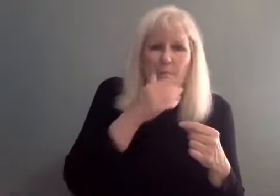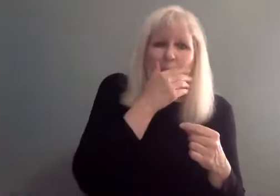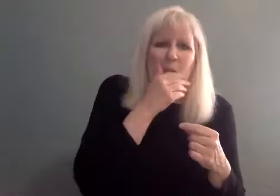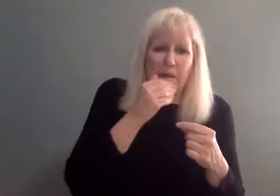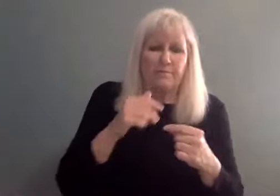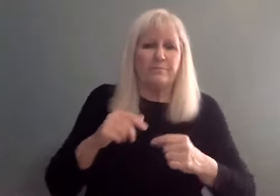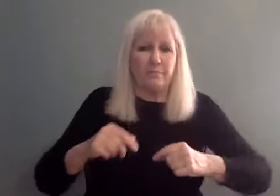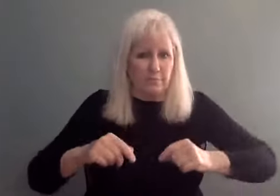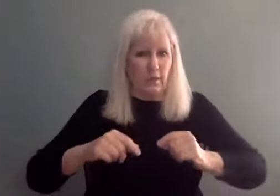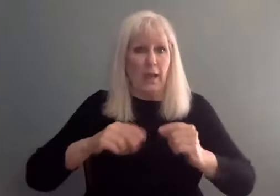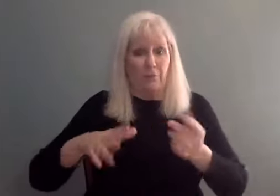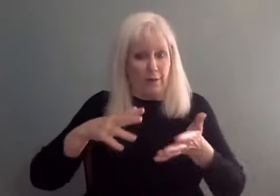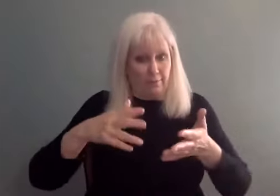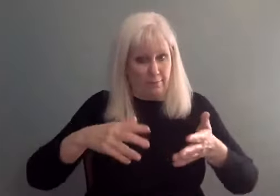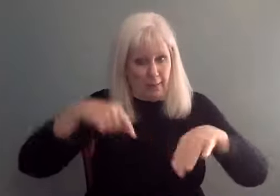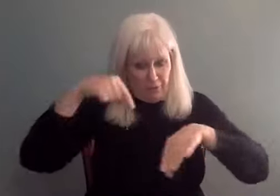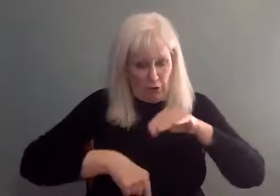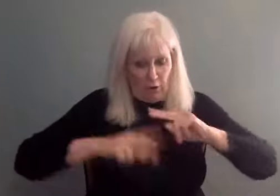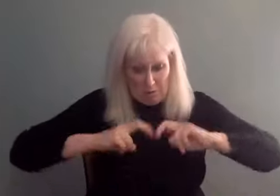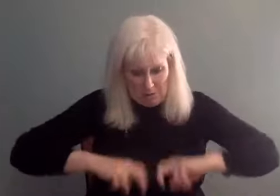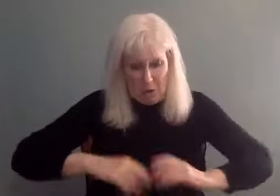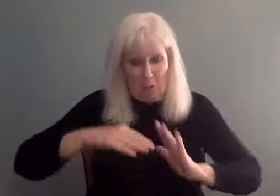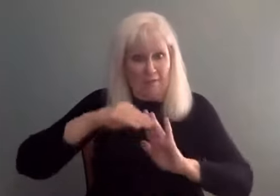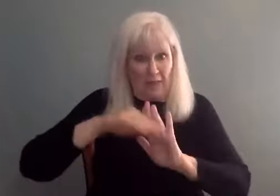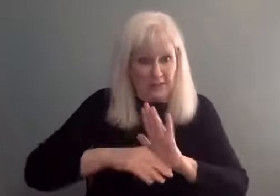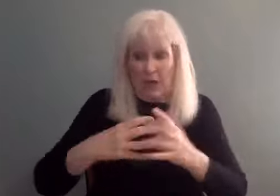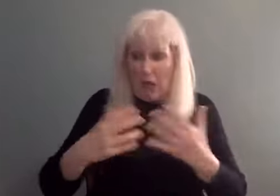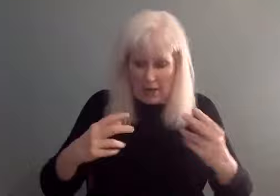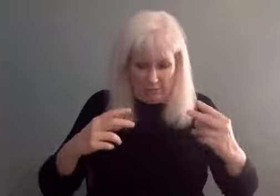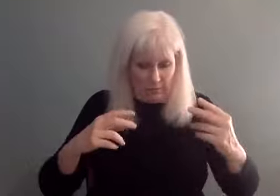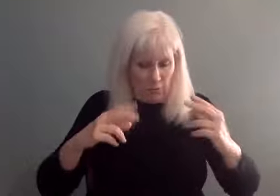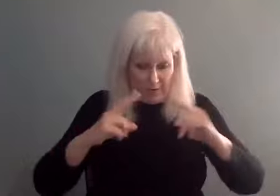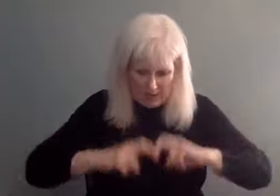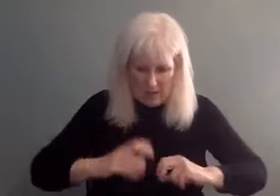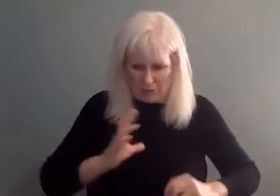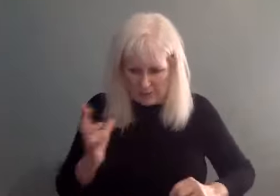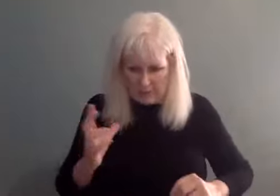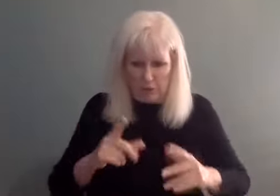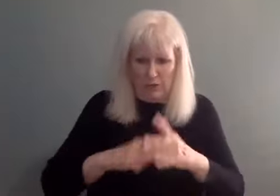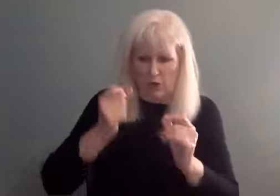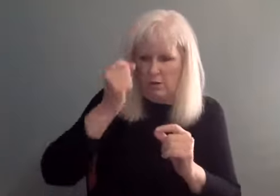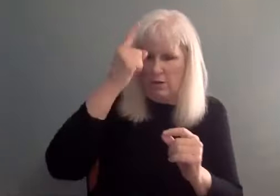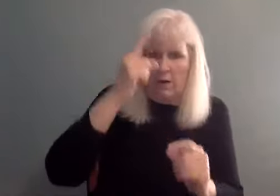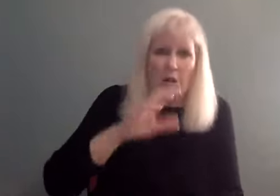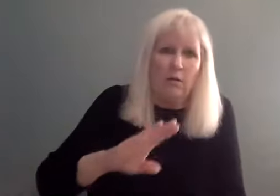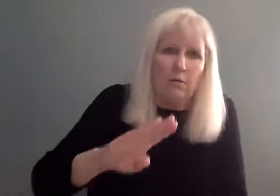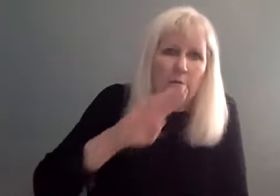written down a lot, we have listed and analyzed our resentments. We have begun to comprehend the futility and their